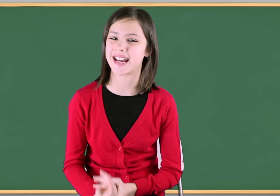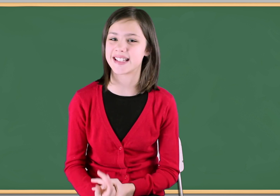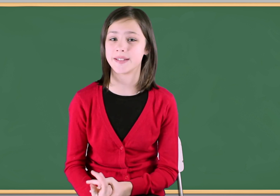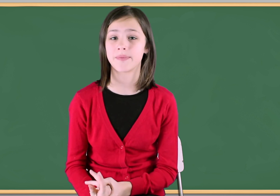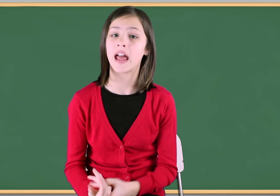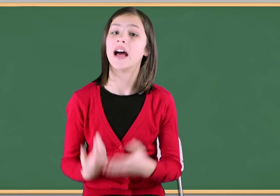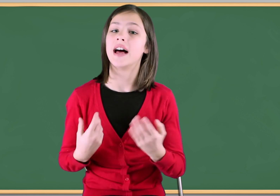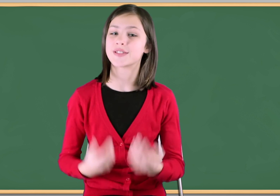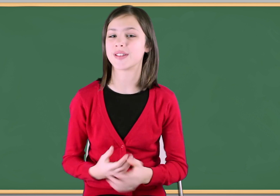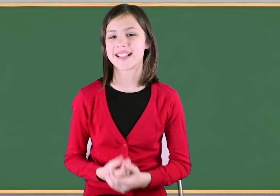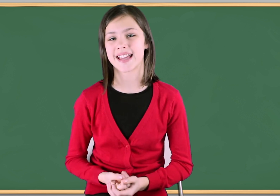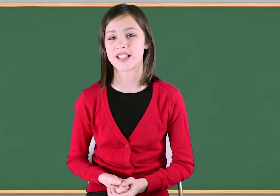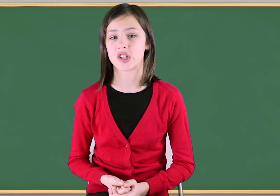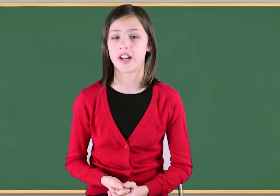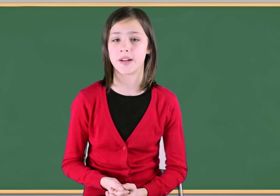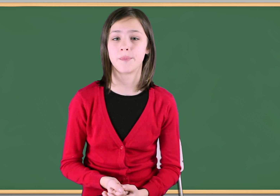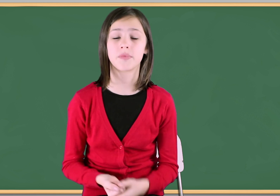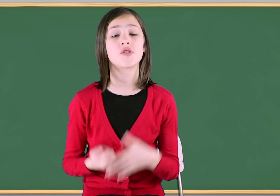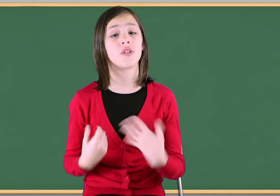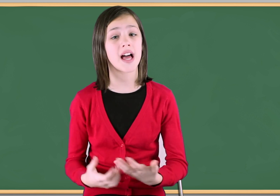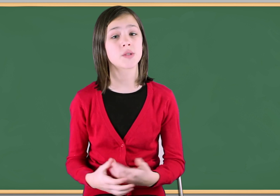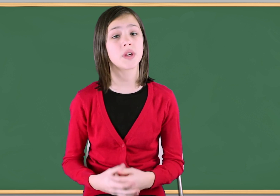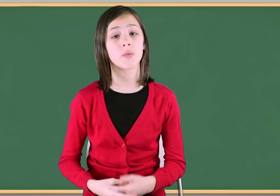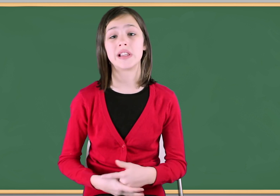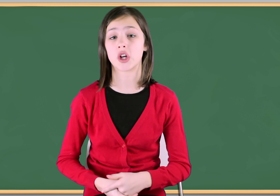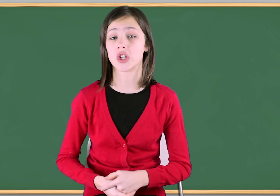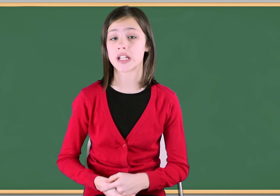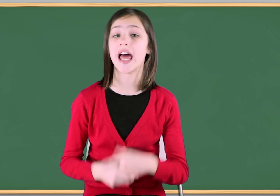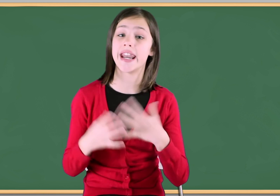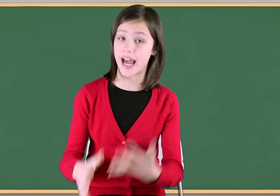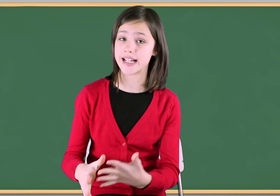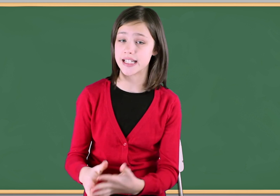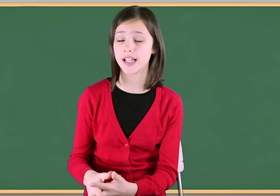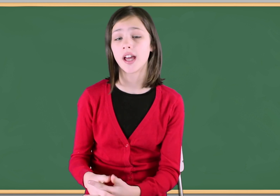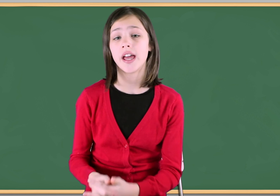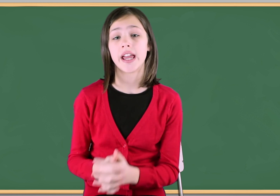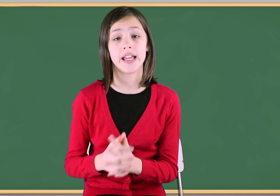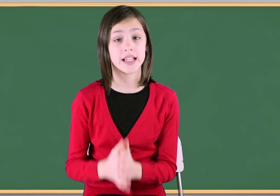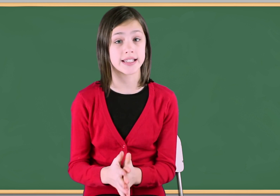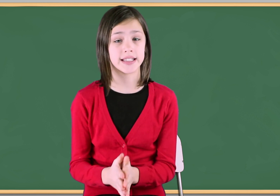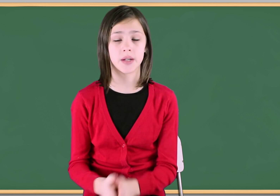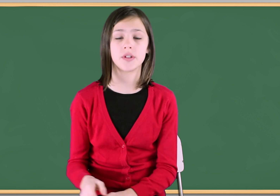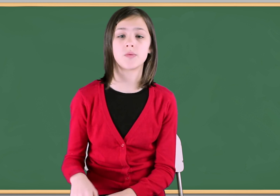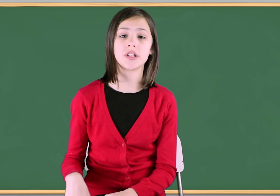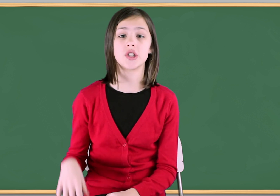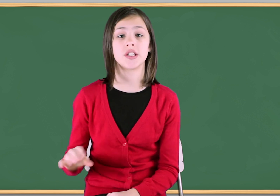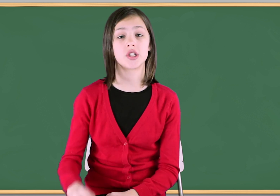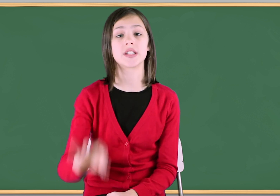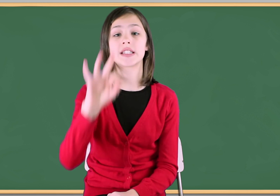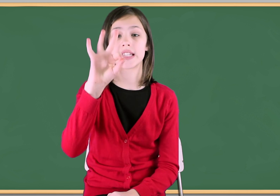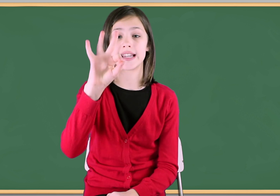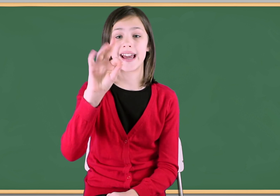90. So let's get started. So last week we learned 90 in sign language, which is just